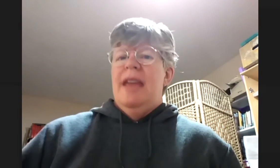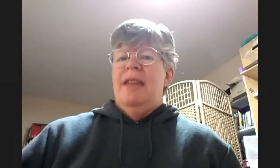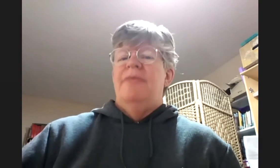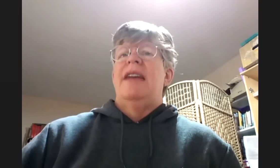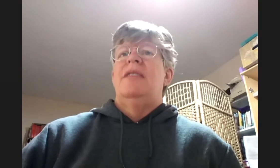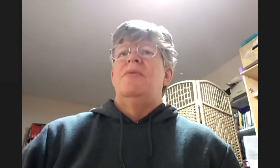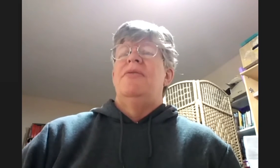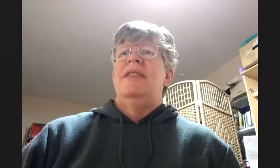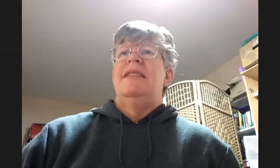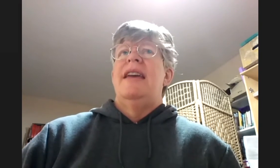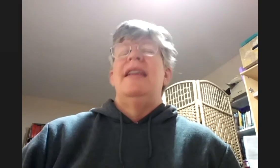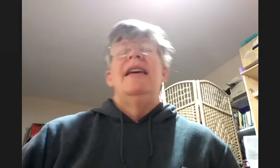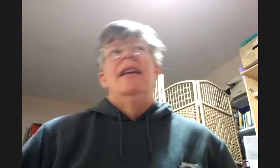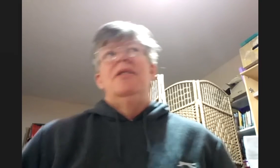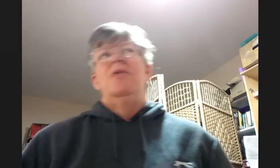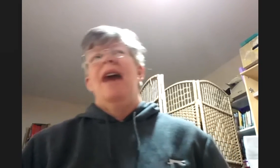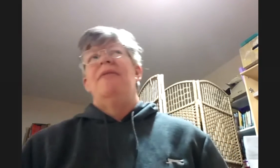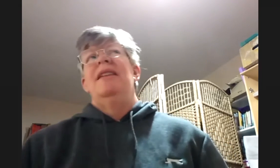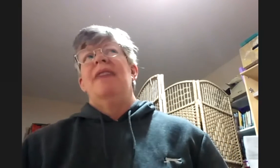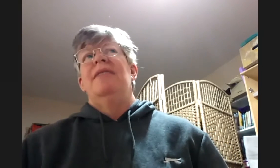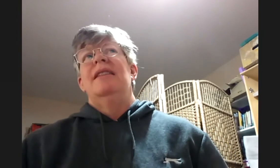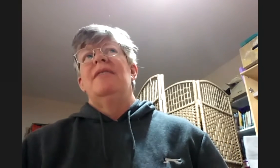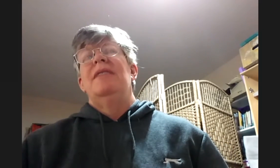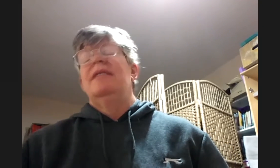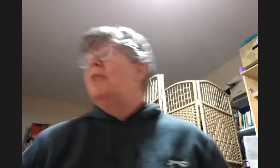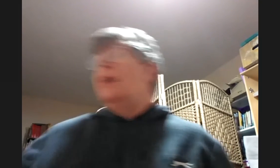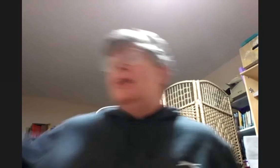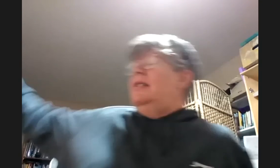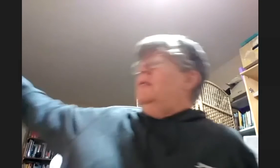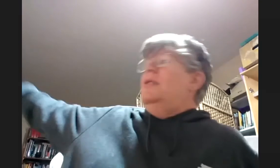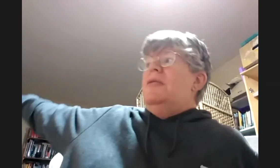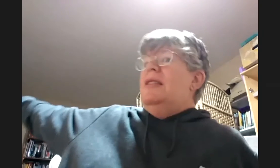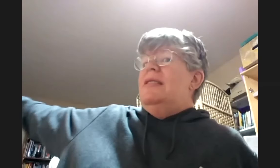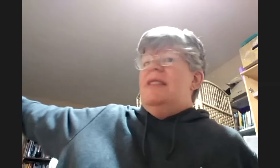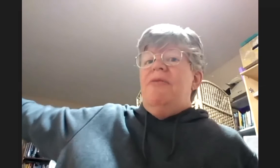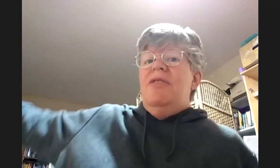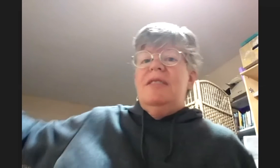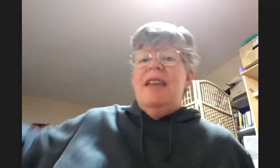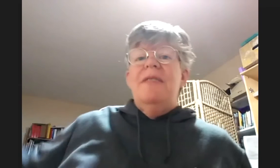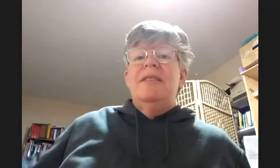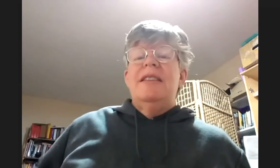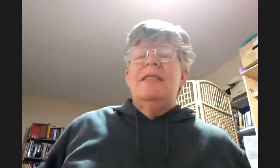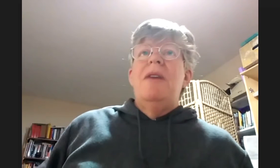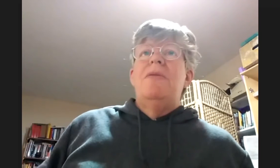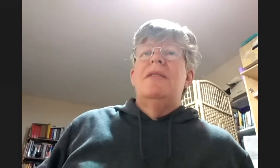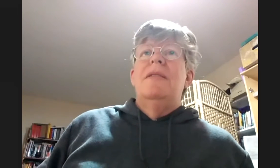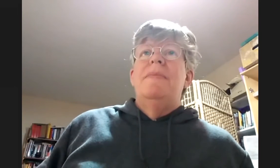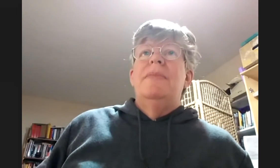authoritative like the wolf, he said, do you have any evidence of this? And she said, well, you can see for yourselves the smoke.